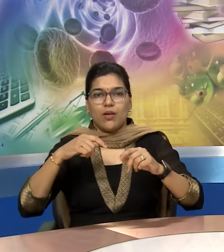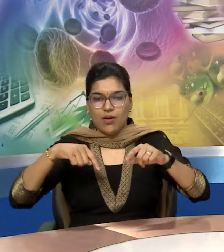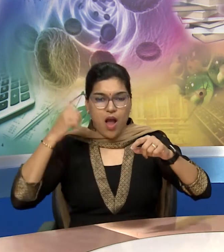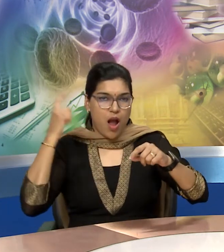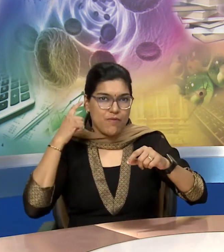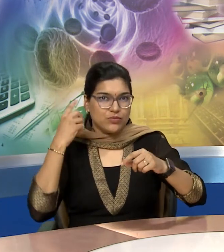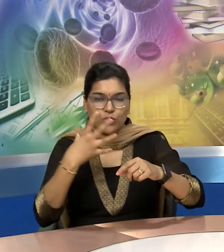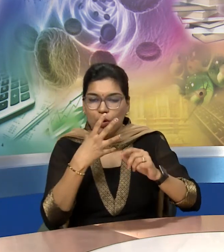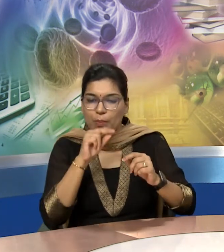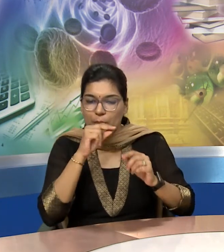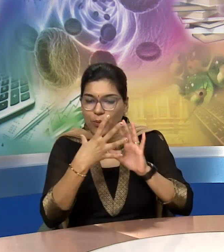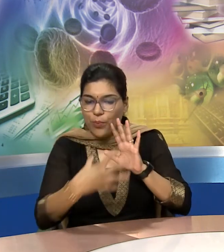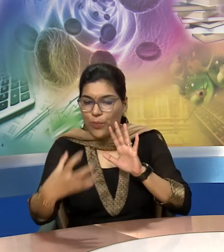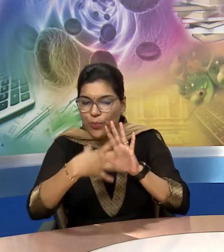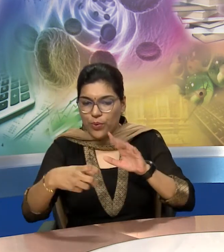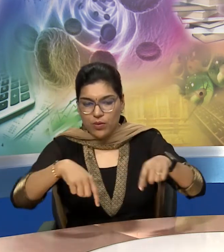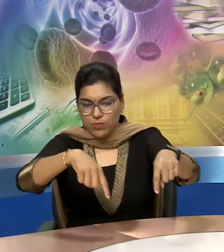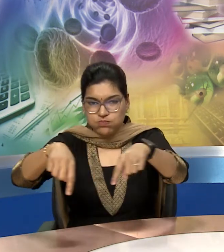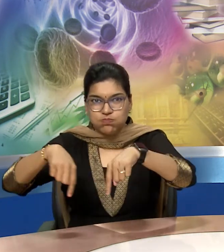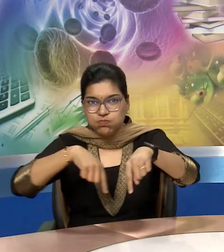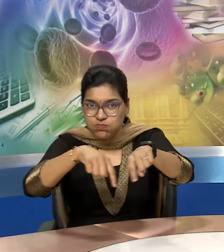You must have seen the older machines